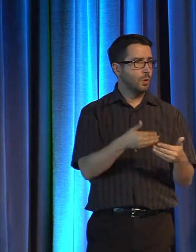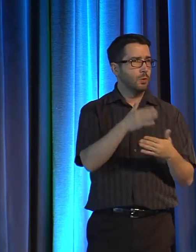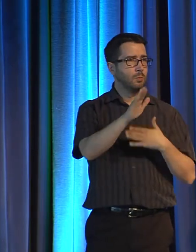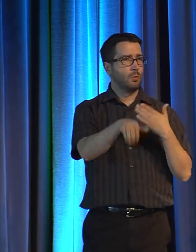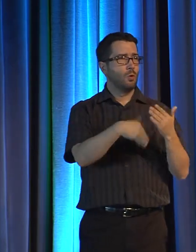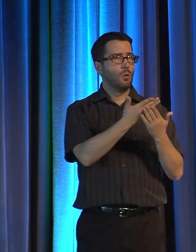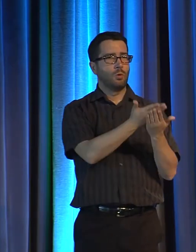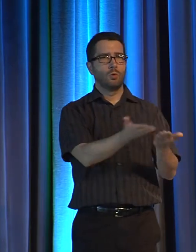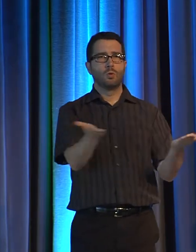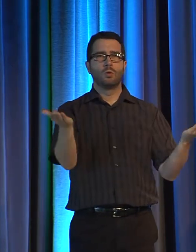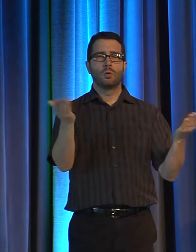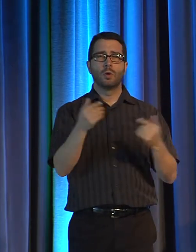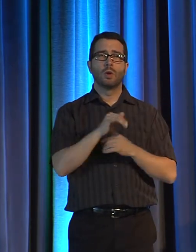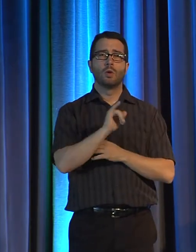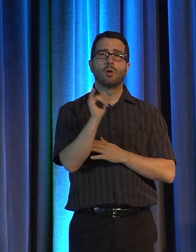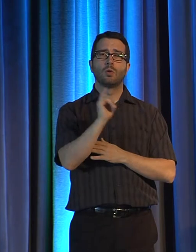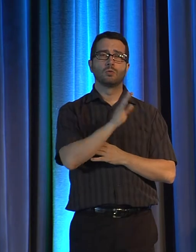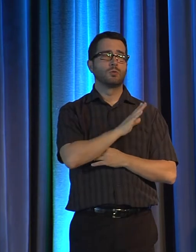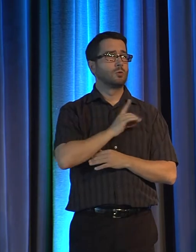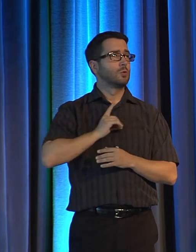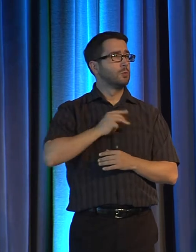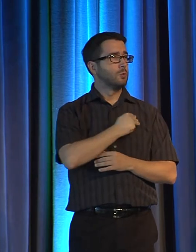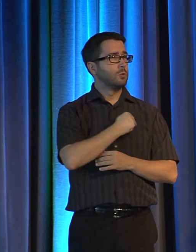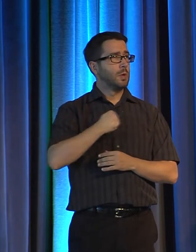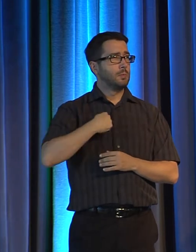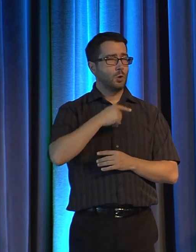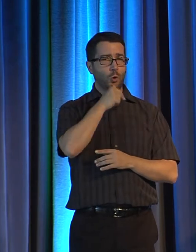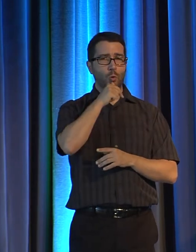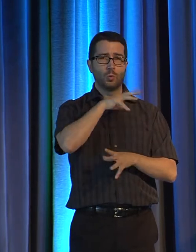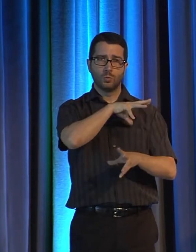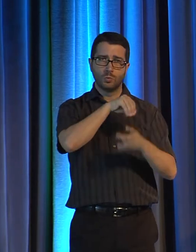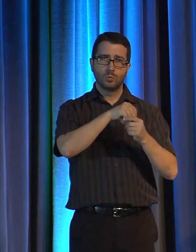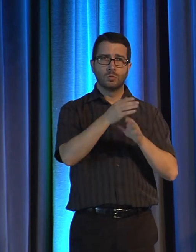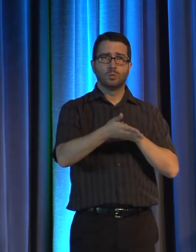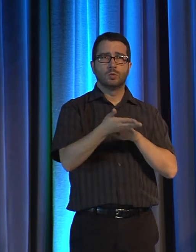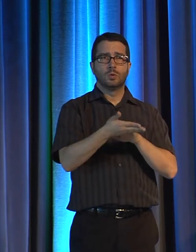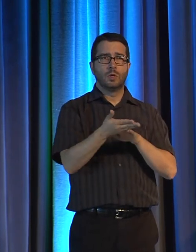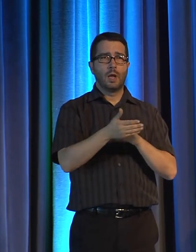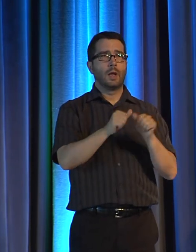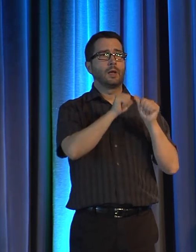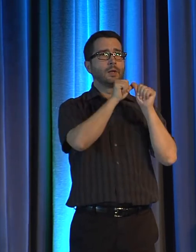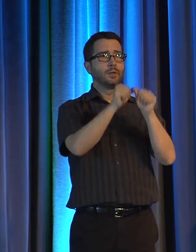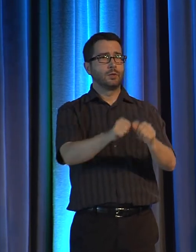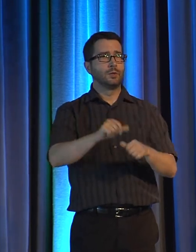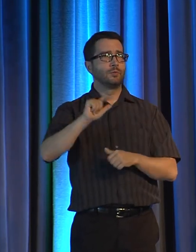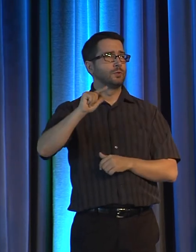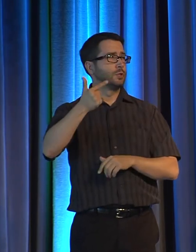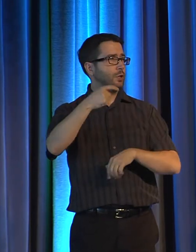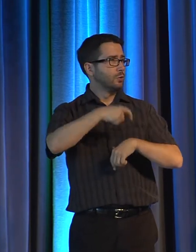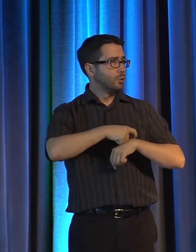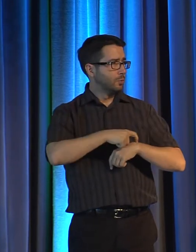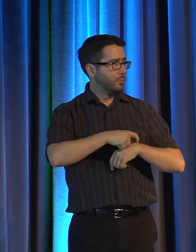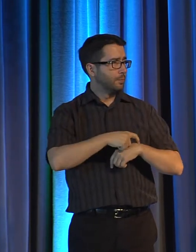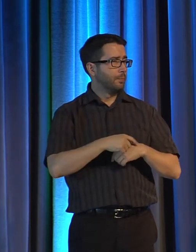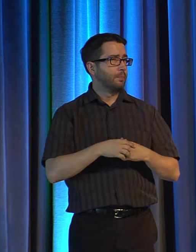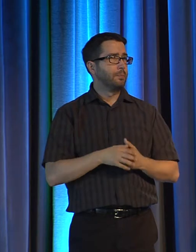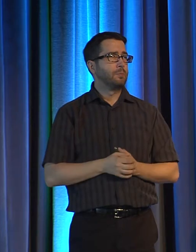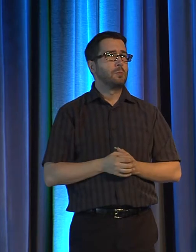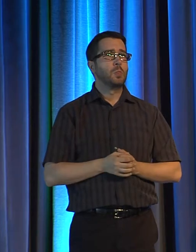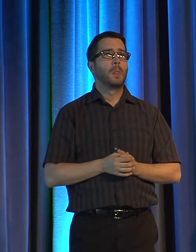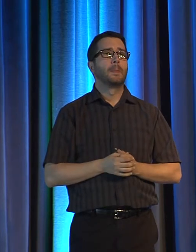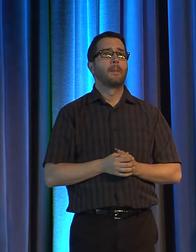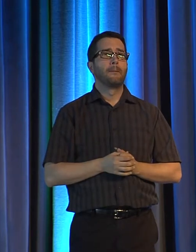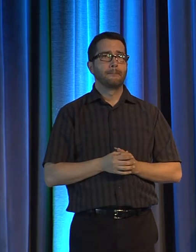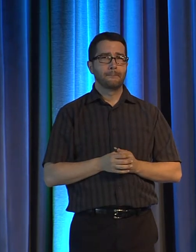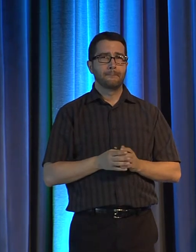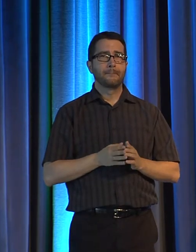indeed, the many board members who have served and continue to serve for a second term that continue